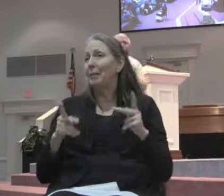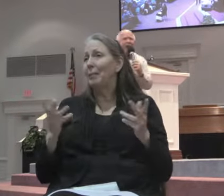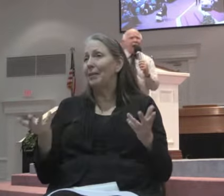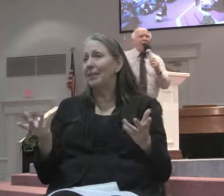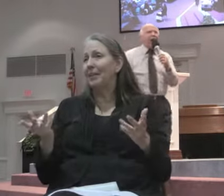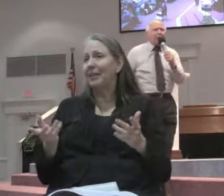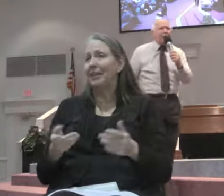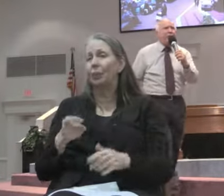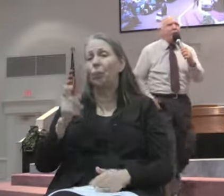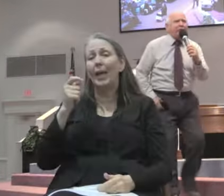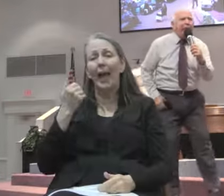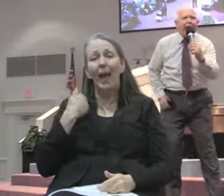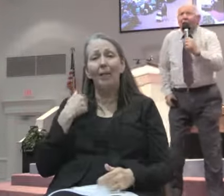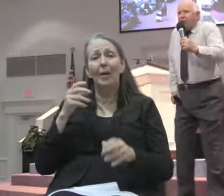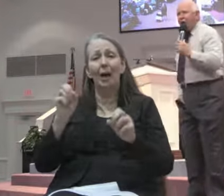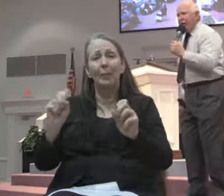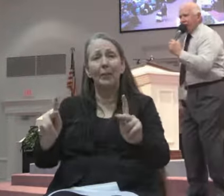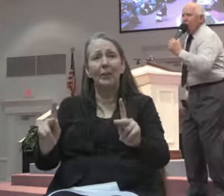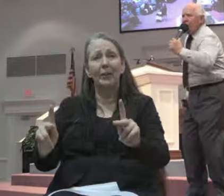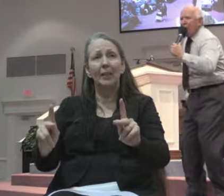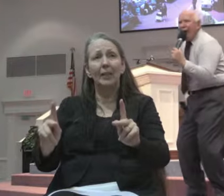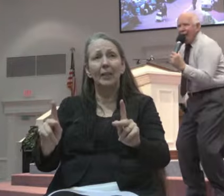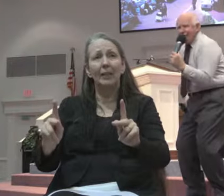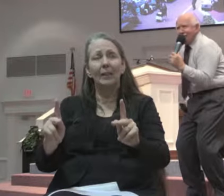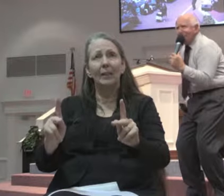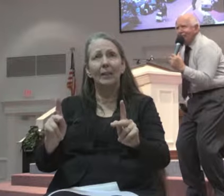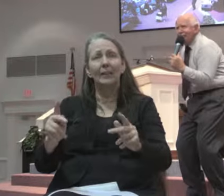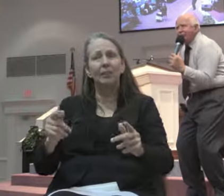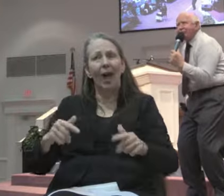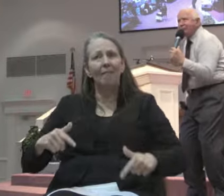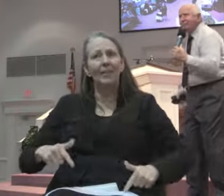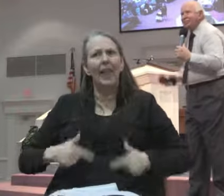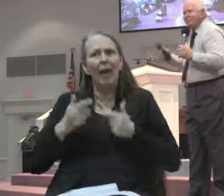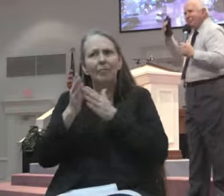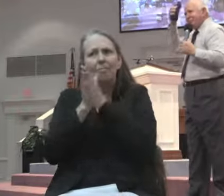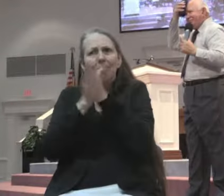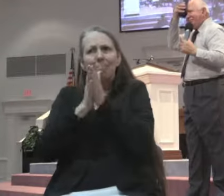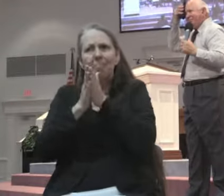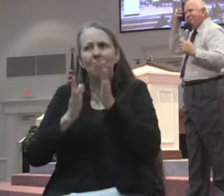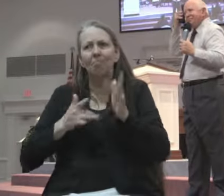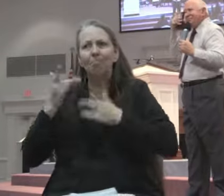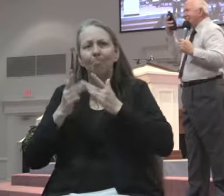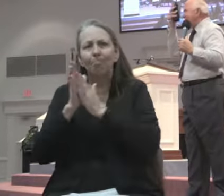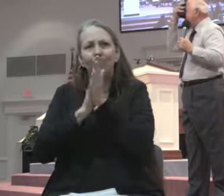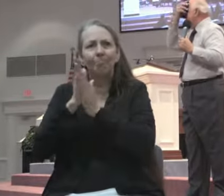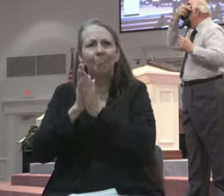but we've got an opportunity to give some life.